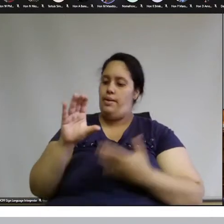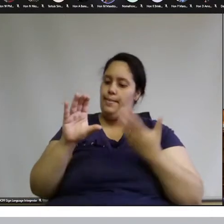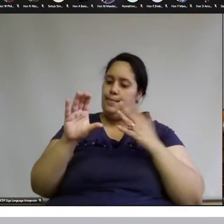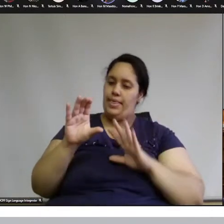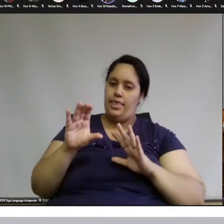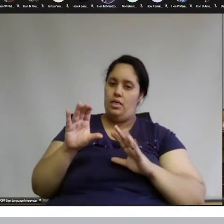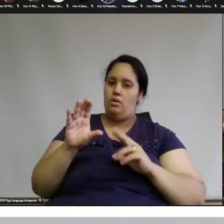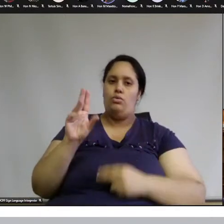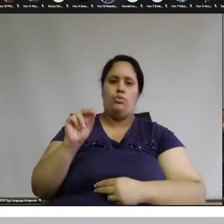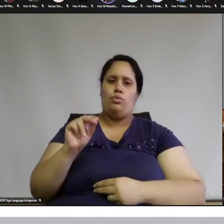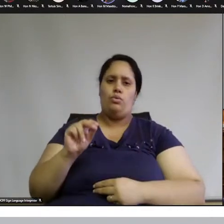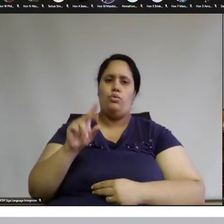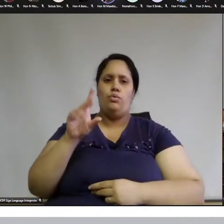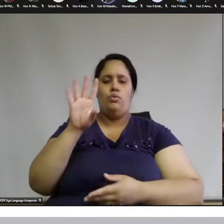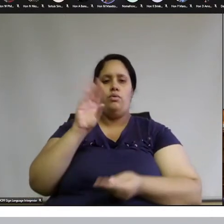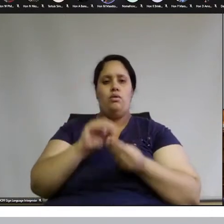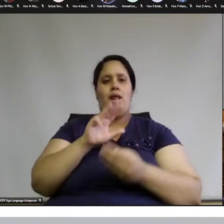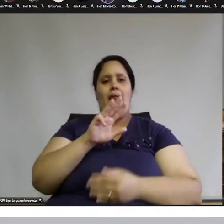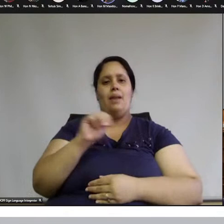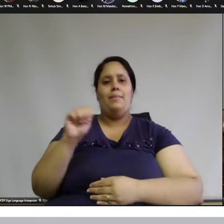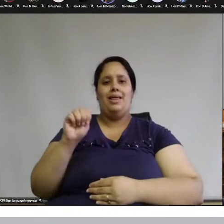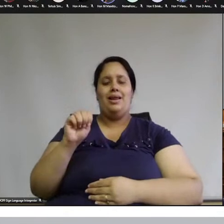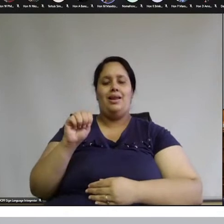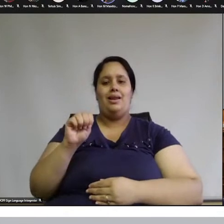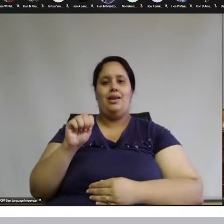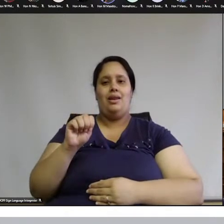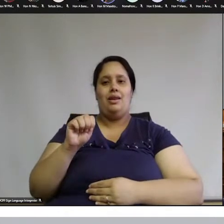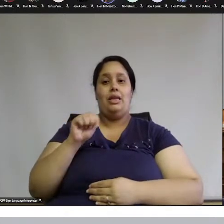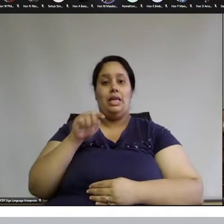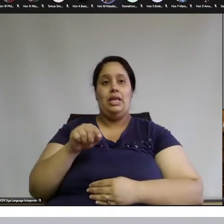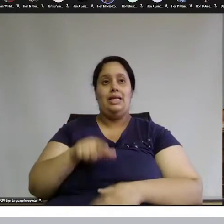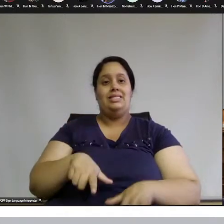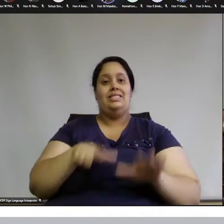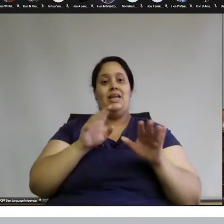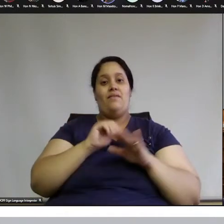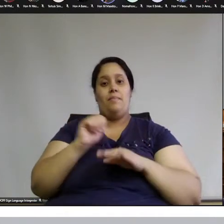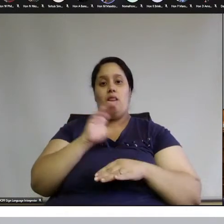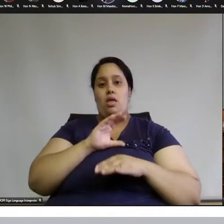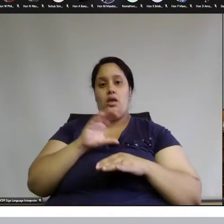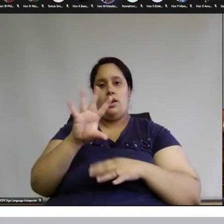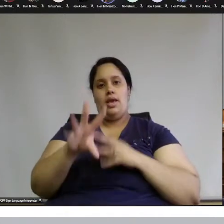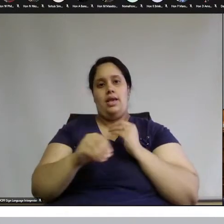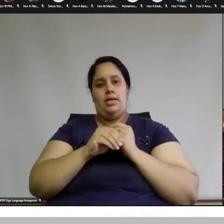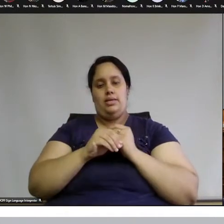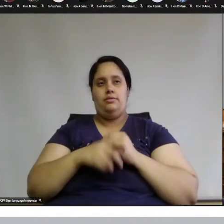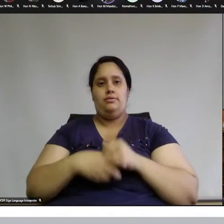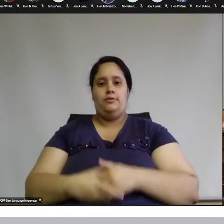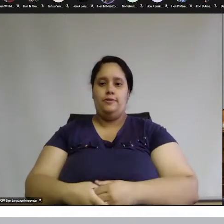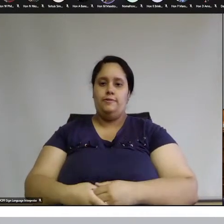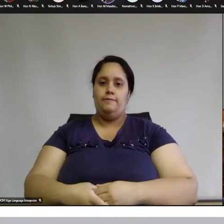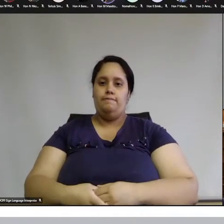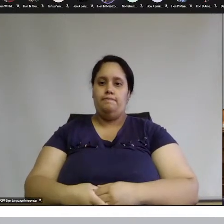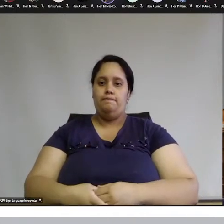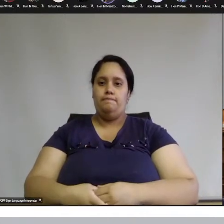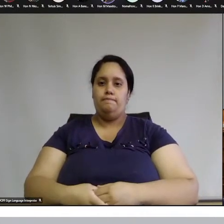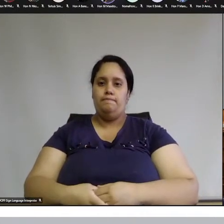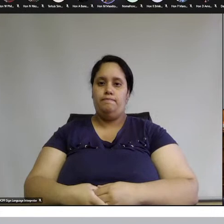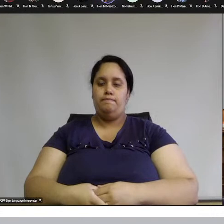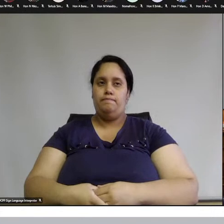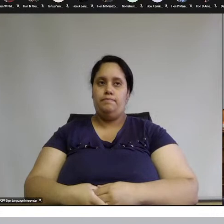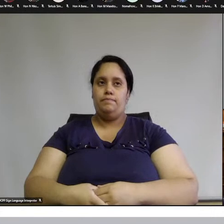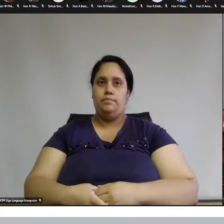they do have about 9 million, of which 7 million has been added. And for his